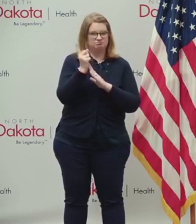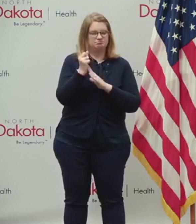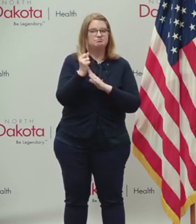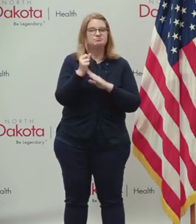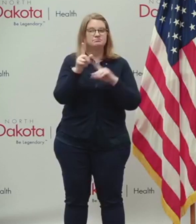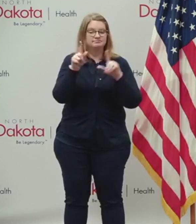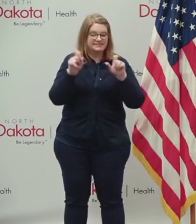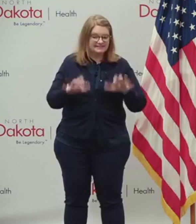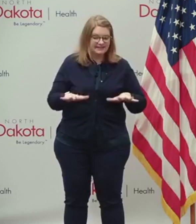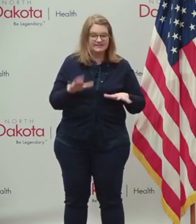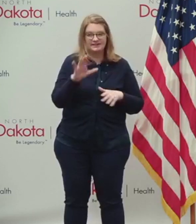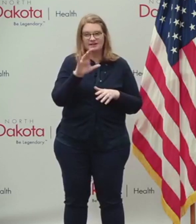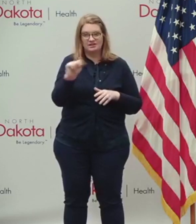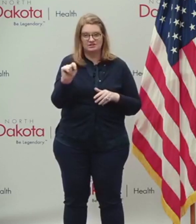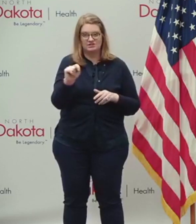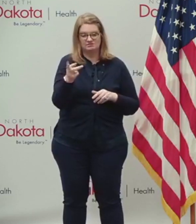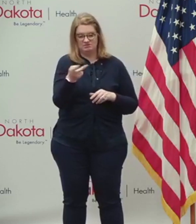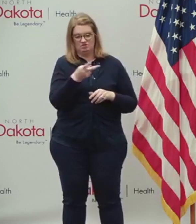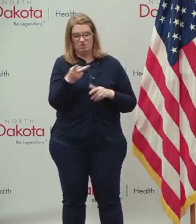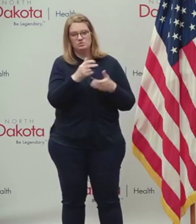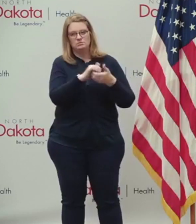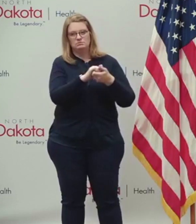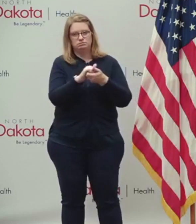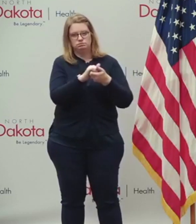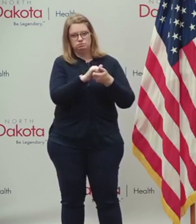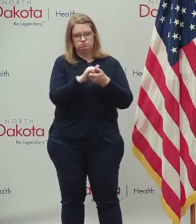contact tracing work absolutely together.